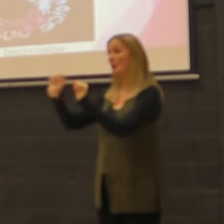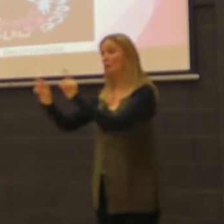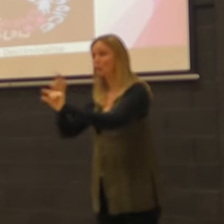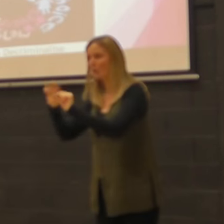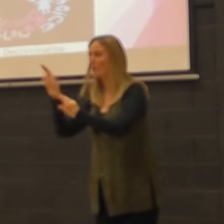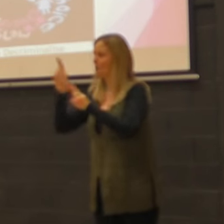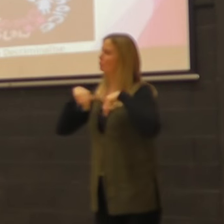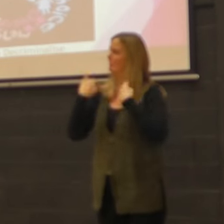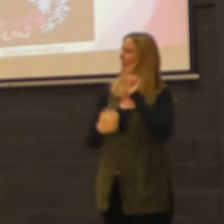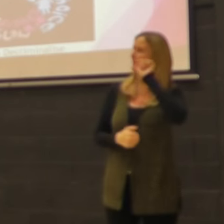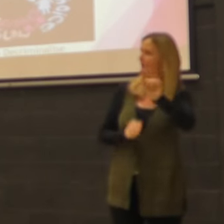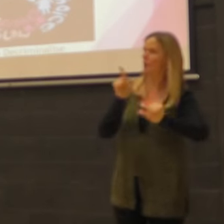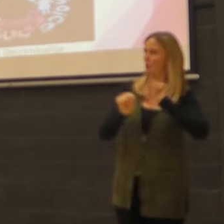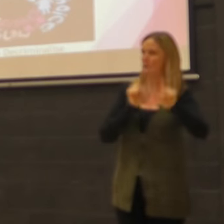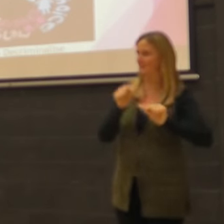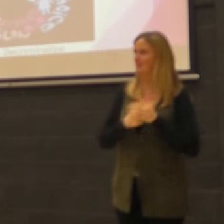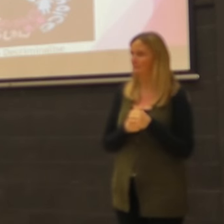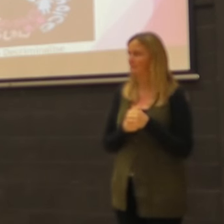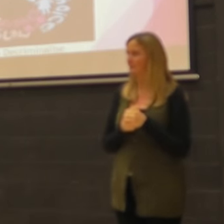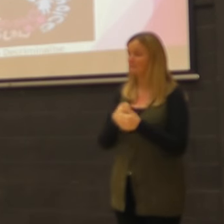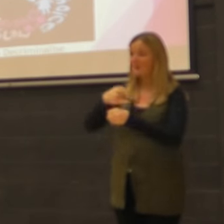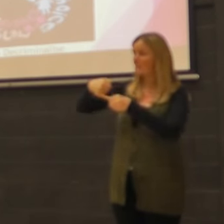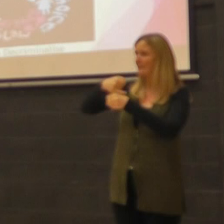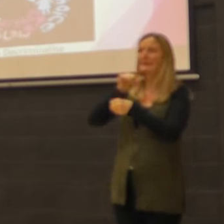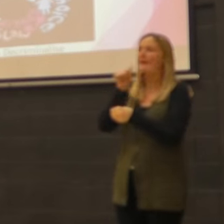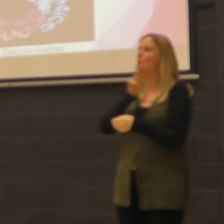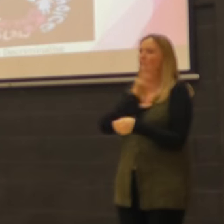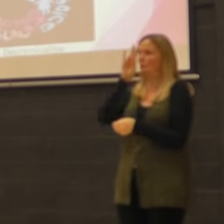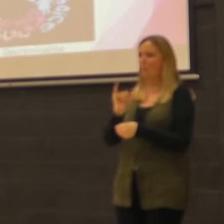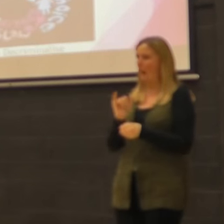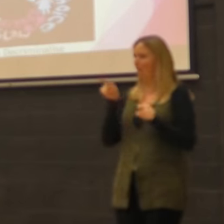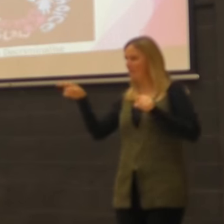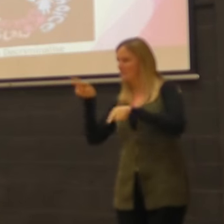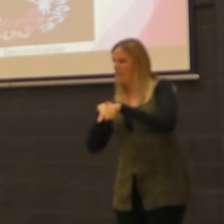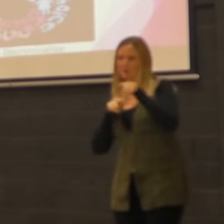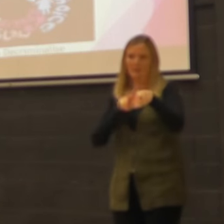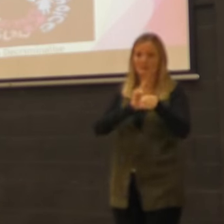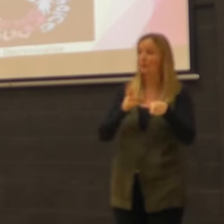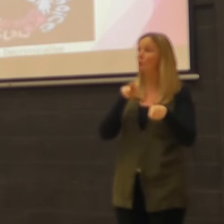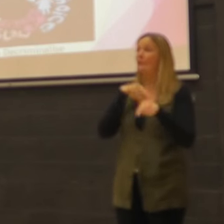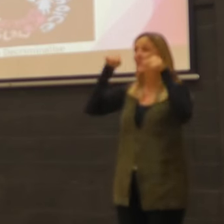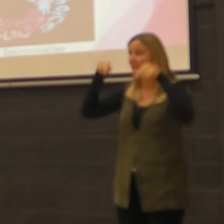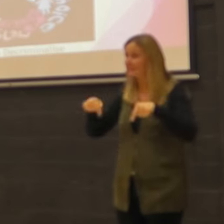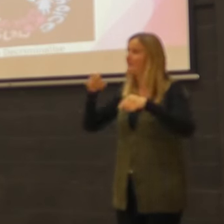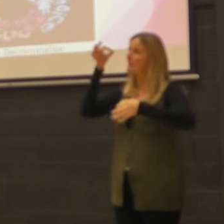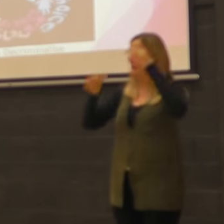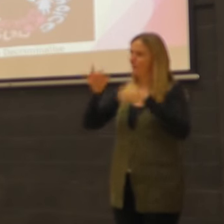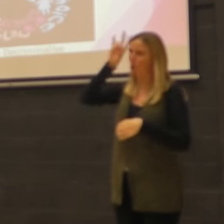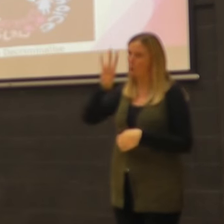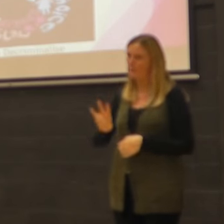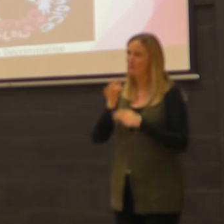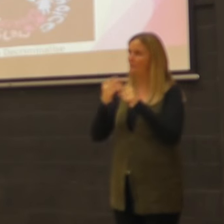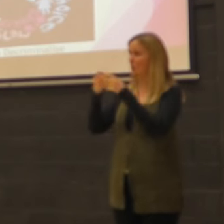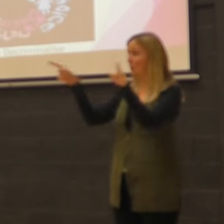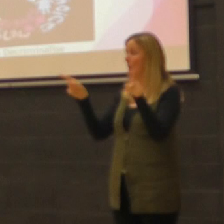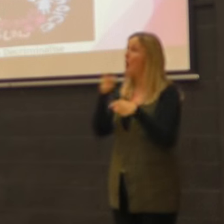respect the other. There aren't good grounds for it medically. So this is over to you. This is a political question for you. Are you